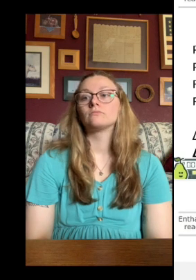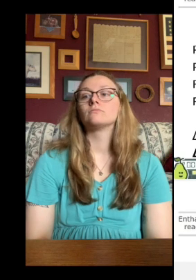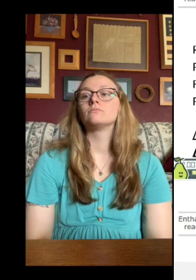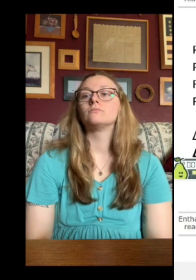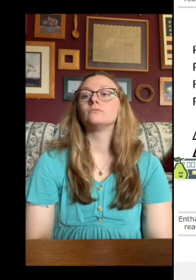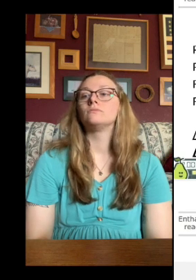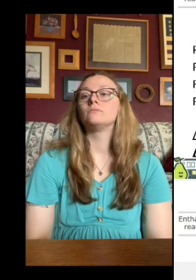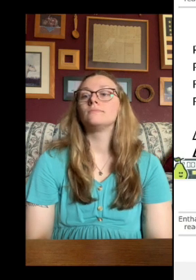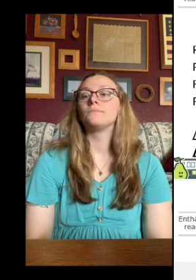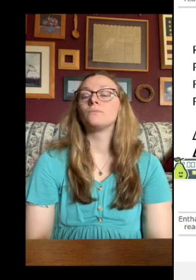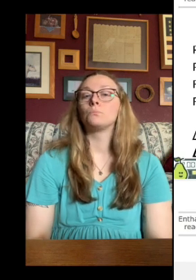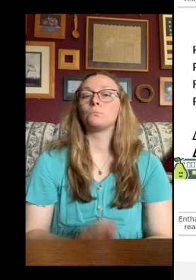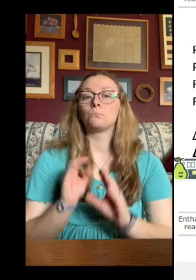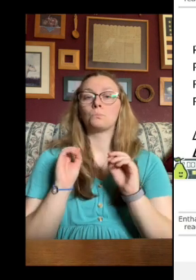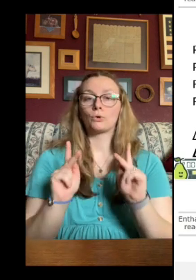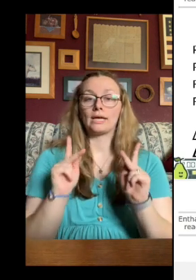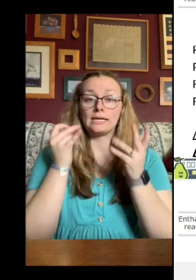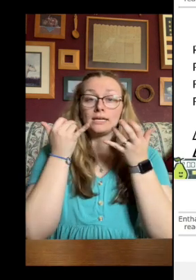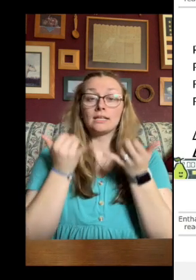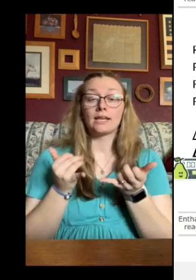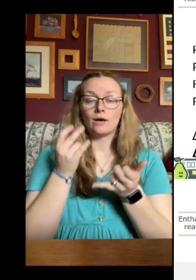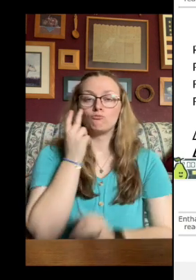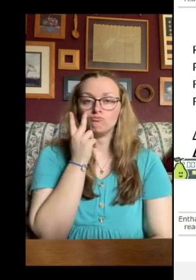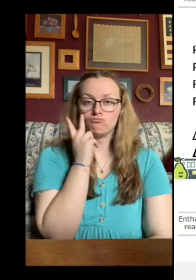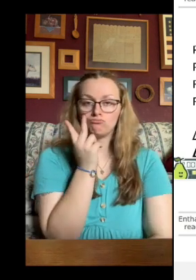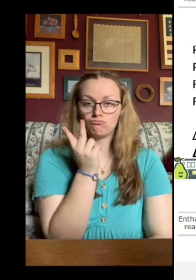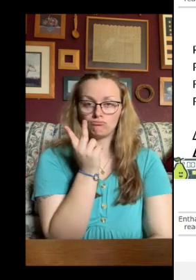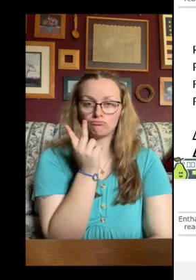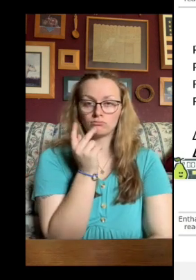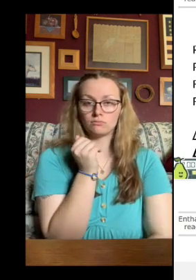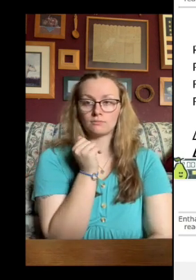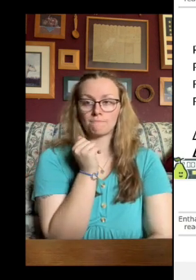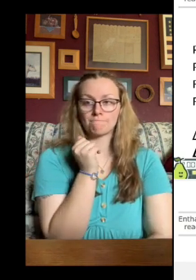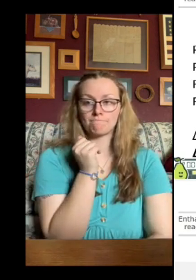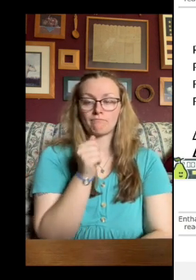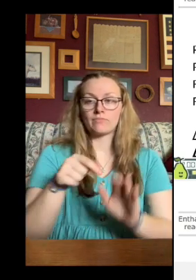Okay, so now we look. Negative